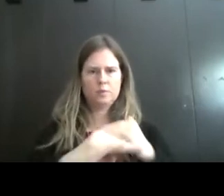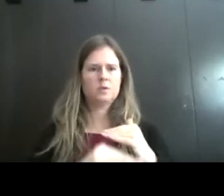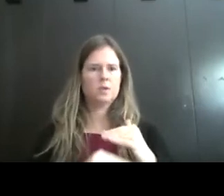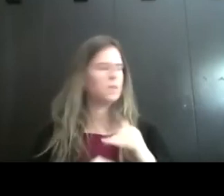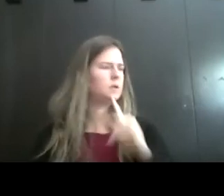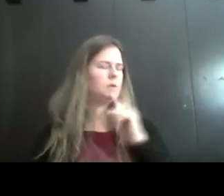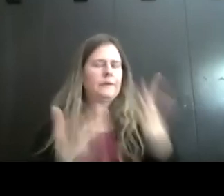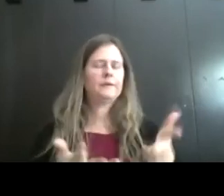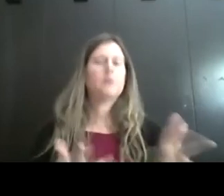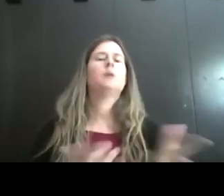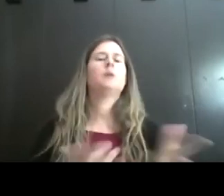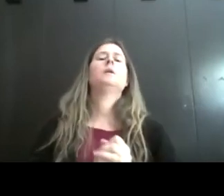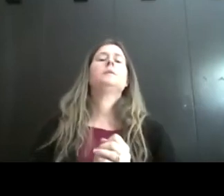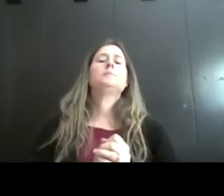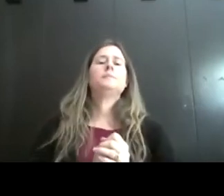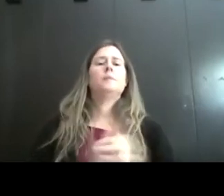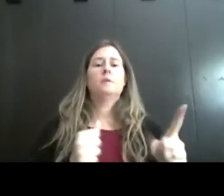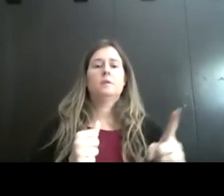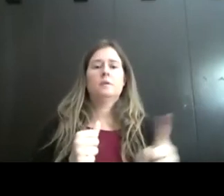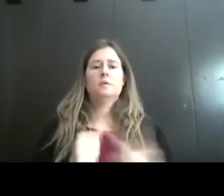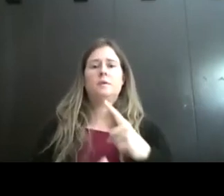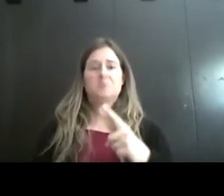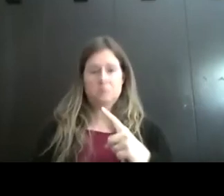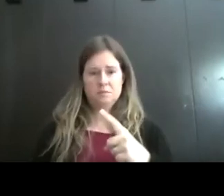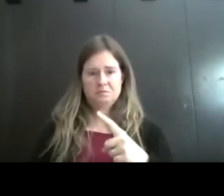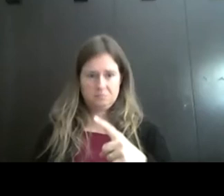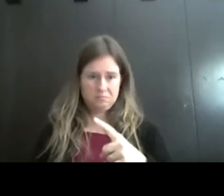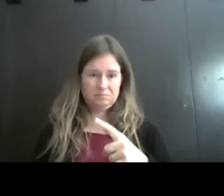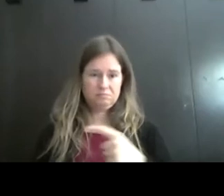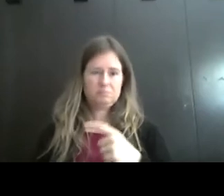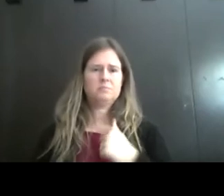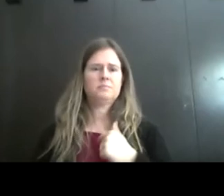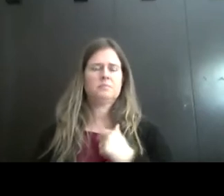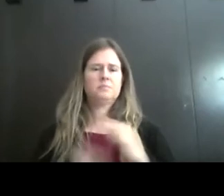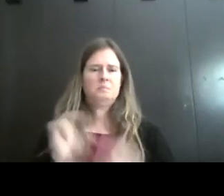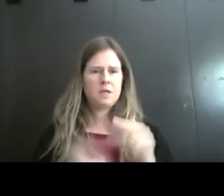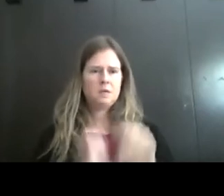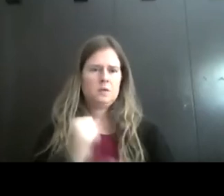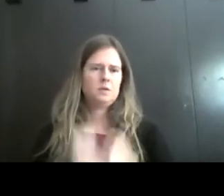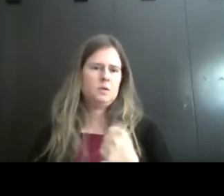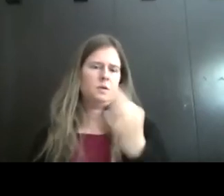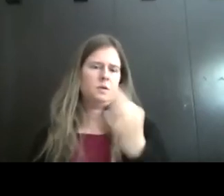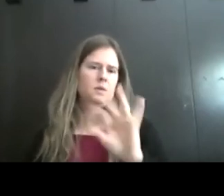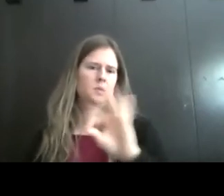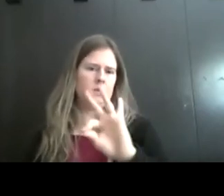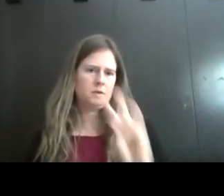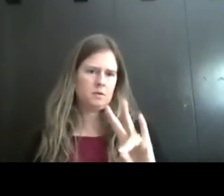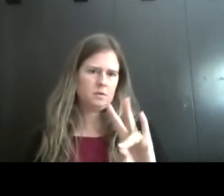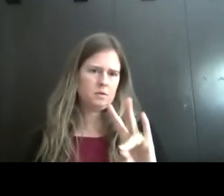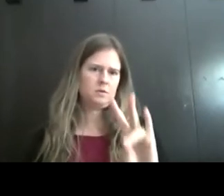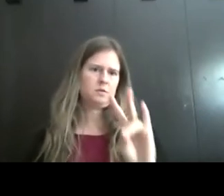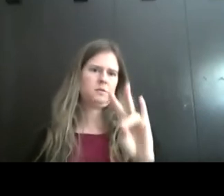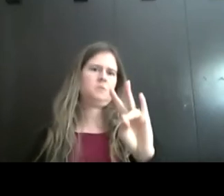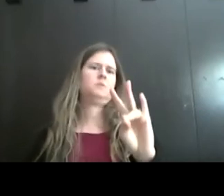The first one we built that I helped build in 1997, this one here, which is Eliwiyun.